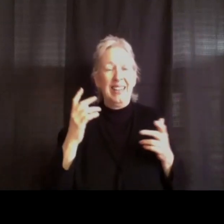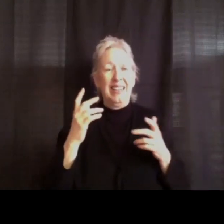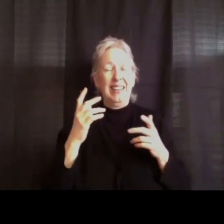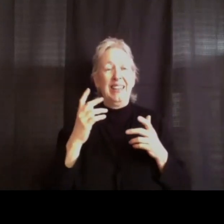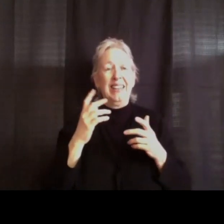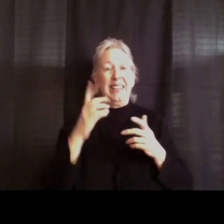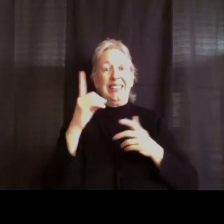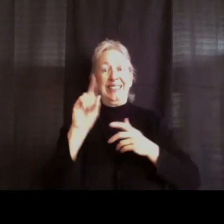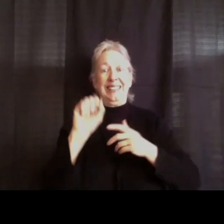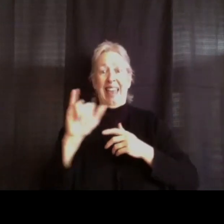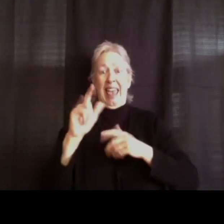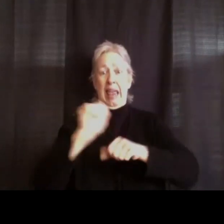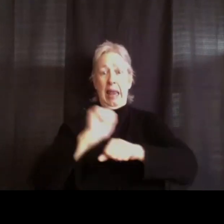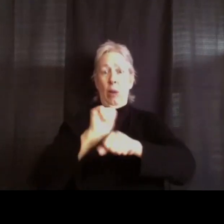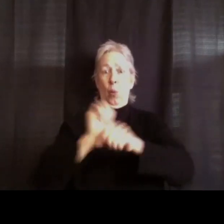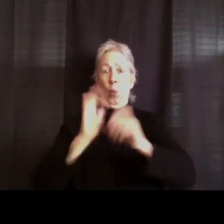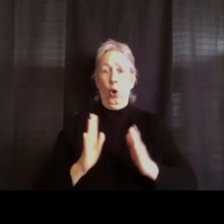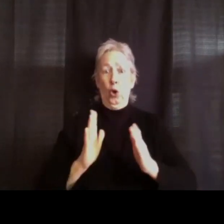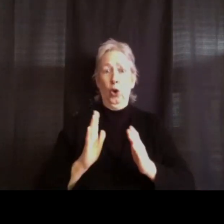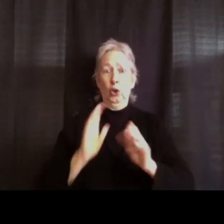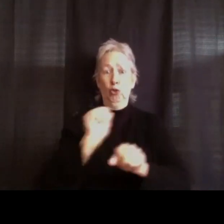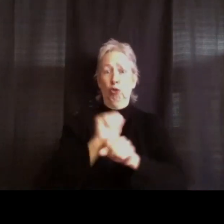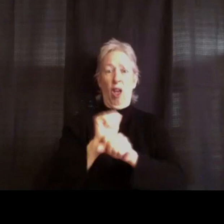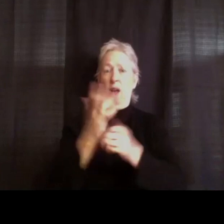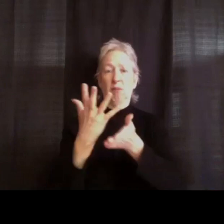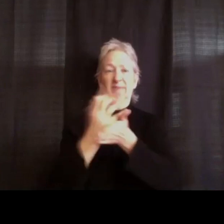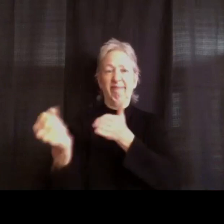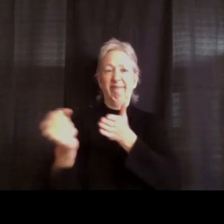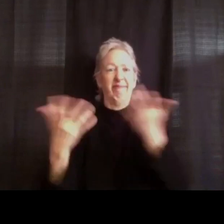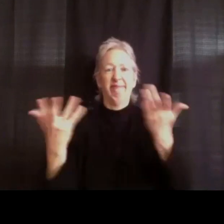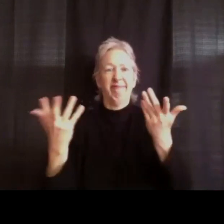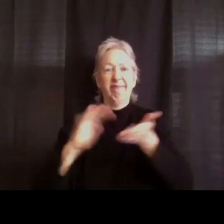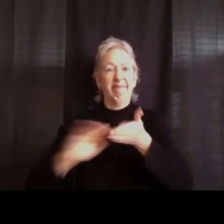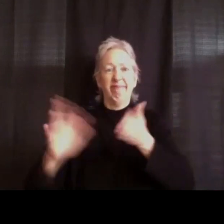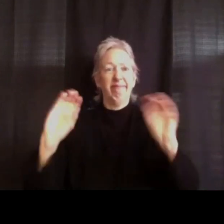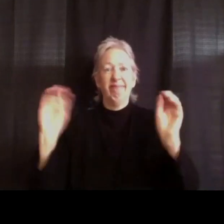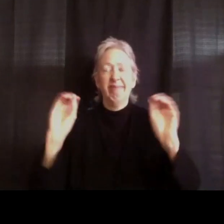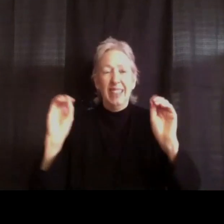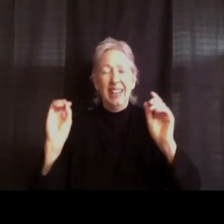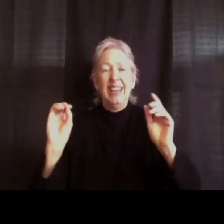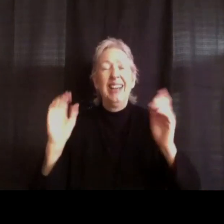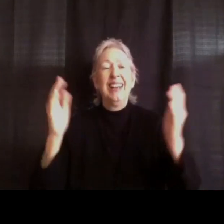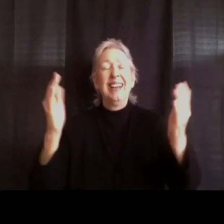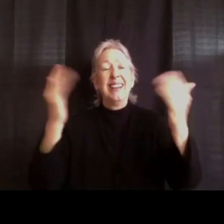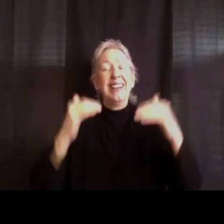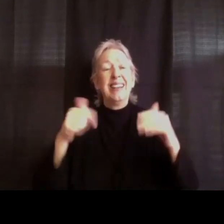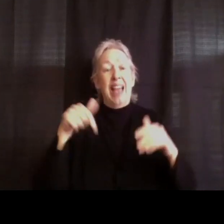disappears. The Synod, through the Resurrection Fund, was able to send